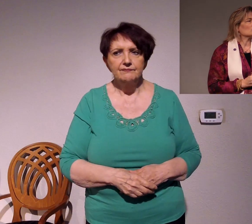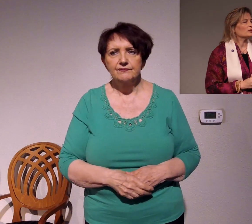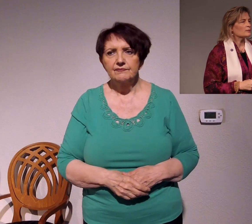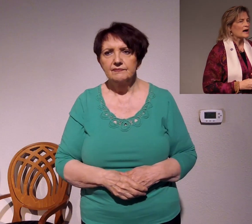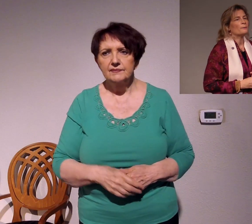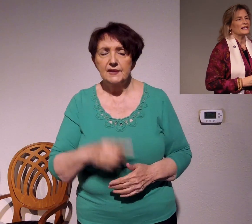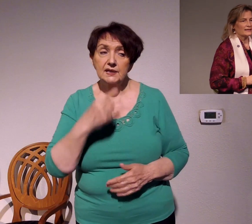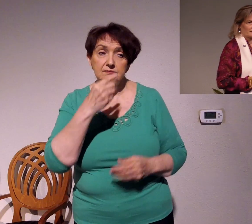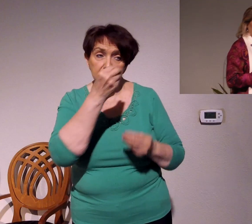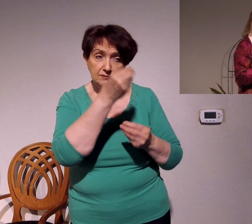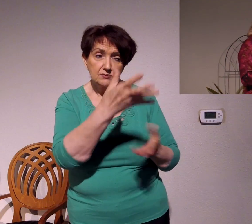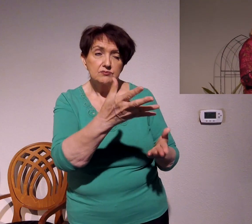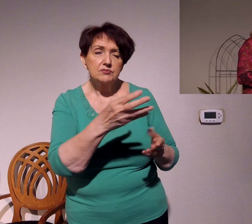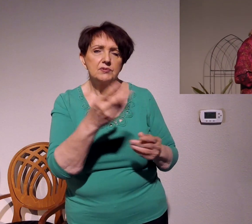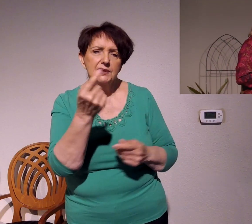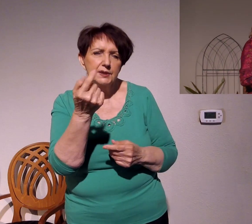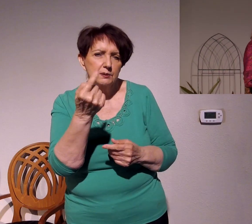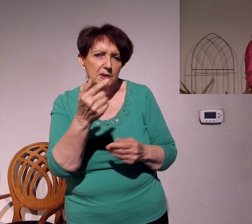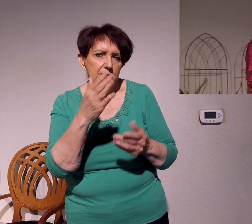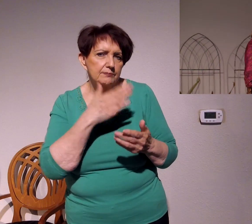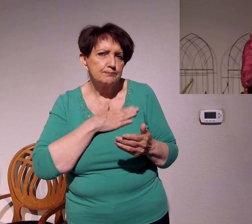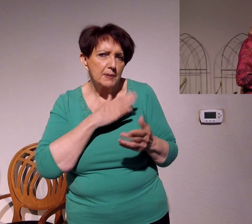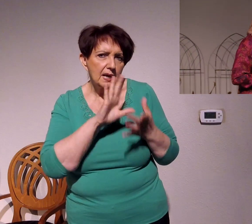tells you a little bit about me.